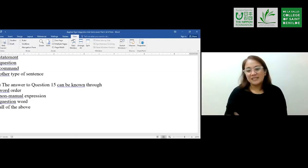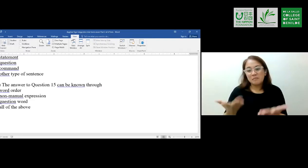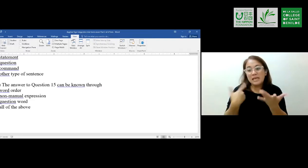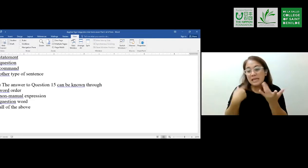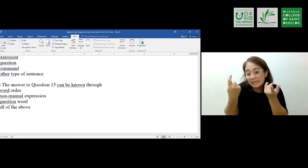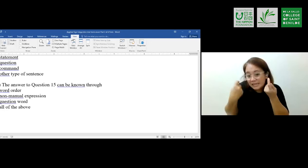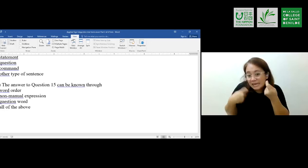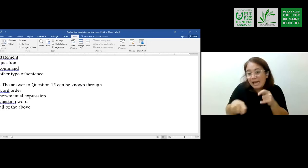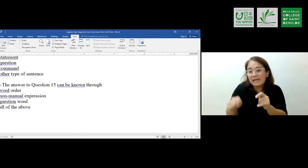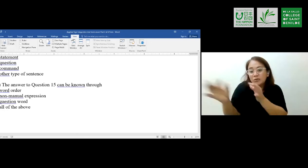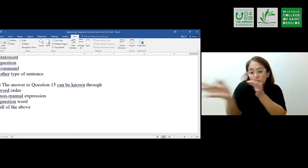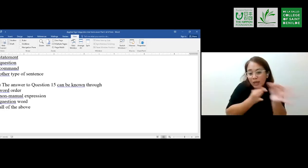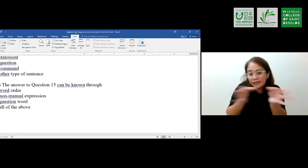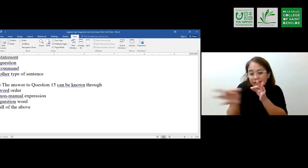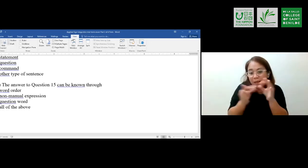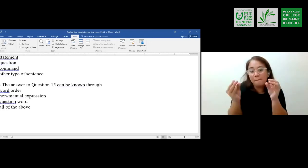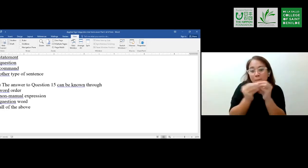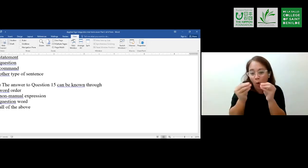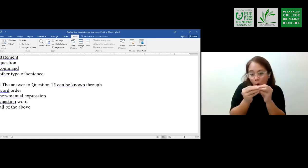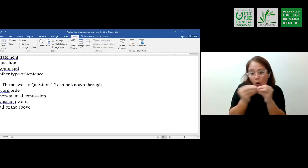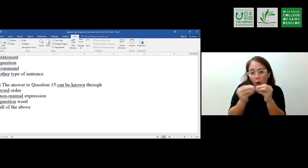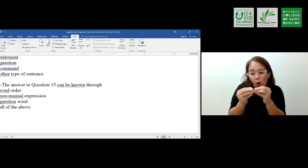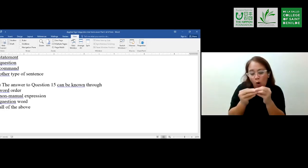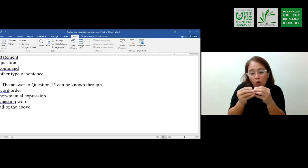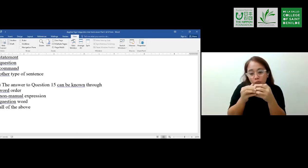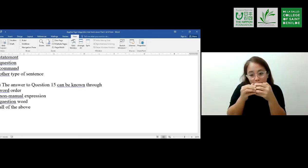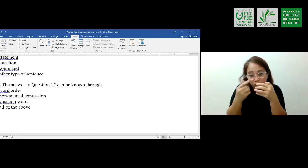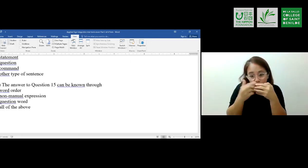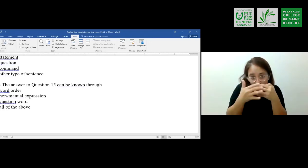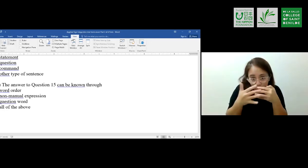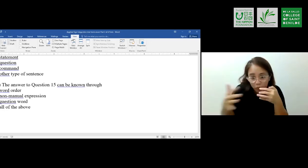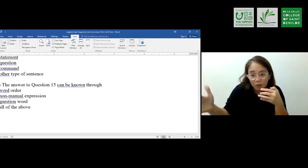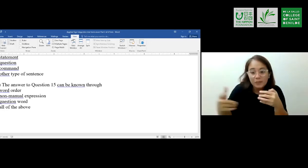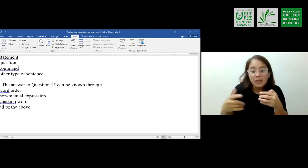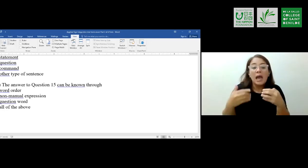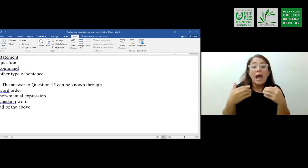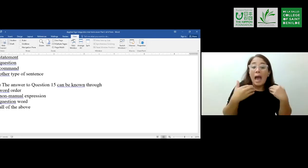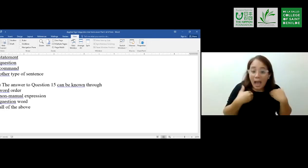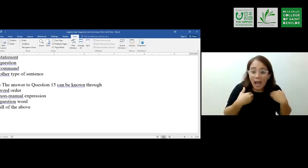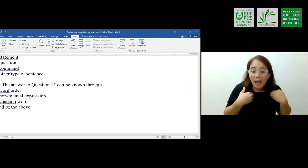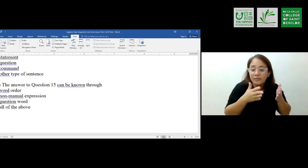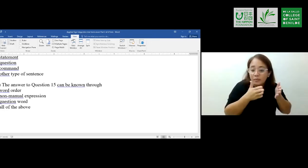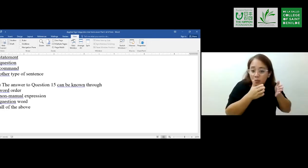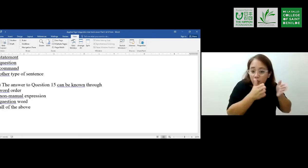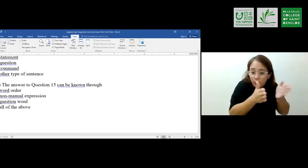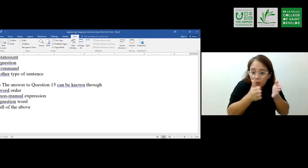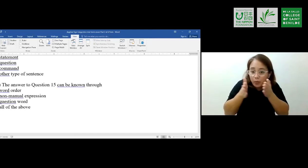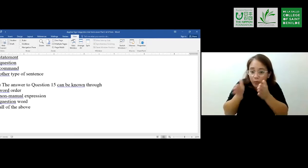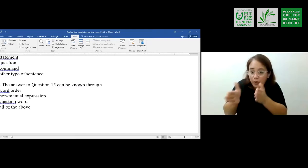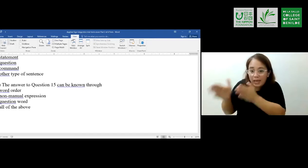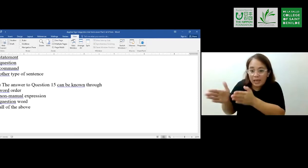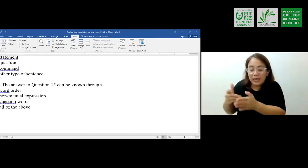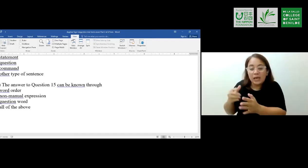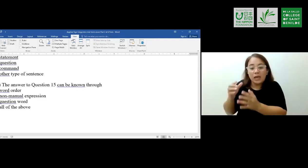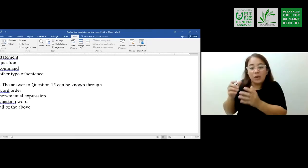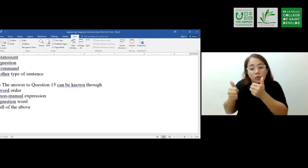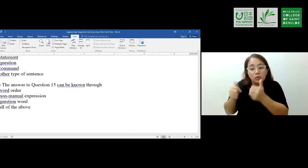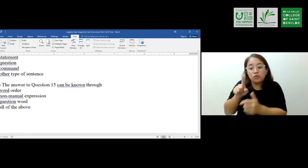we go through, that there are certain ways in which you ask questions.